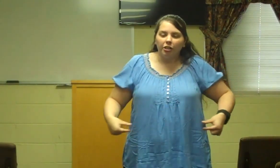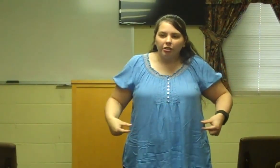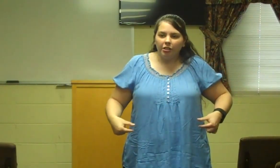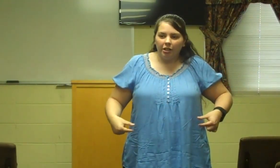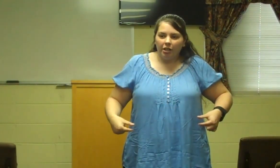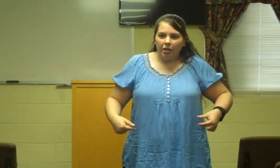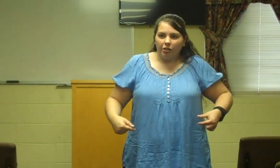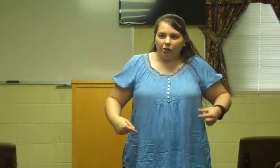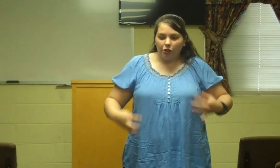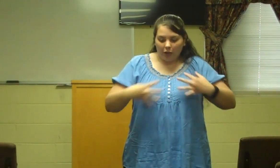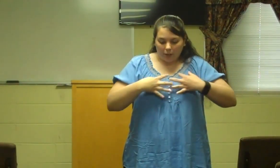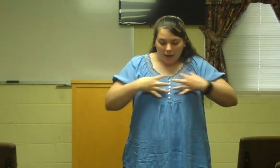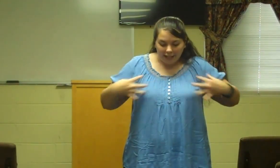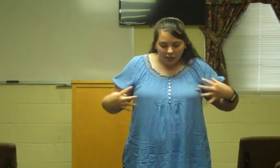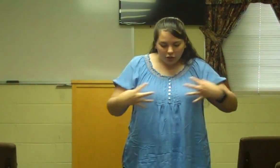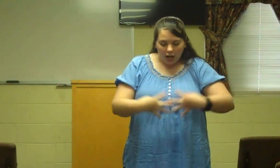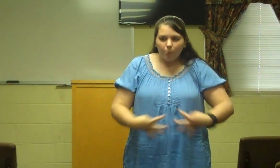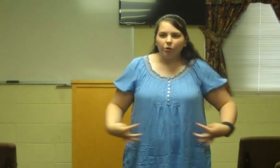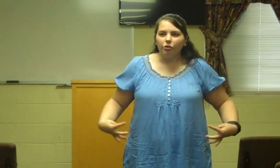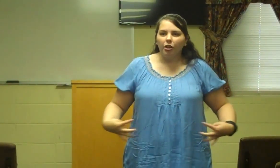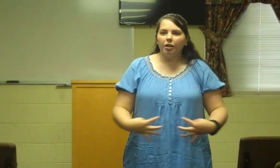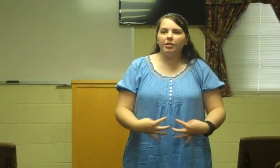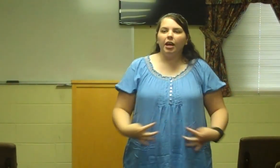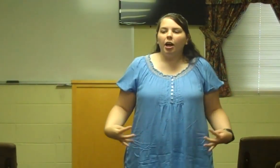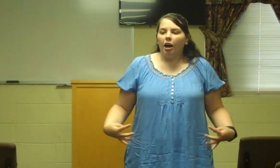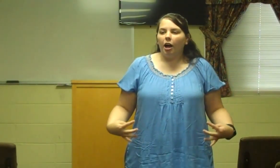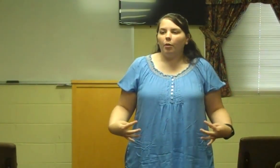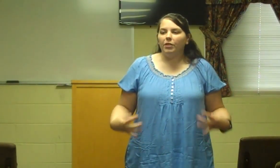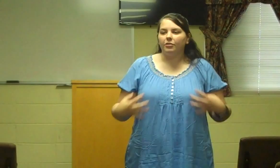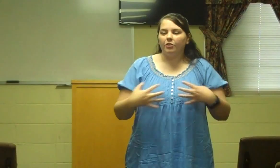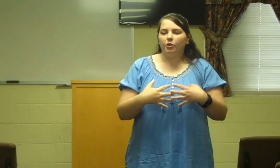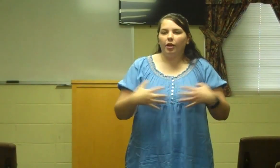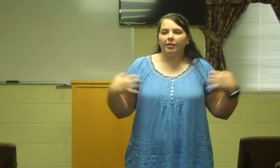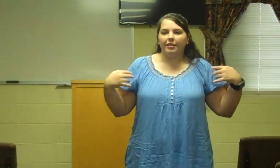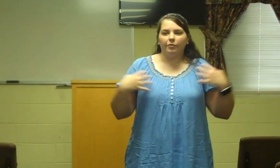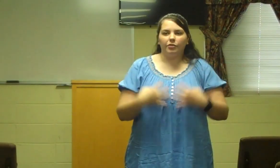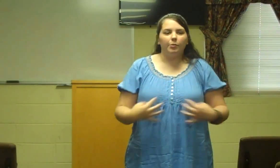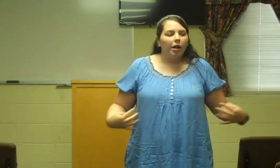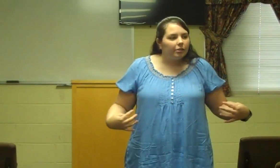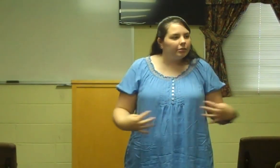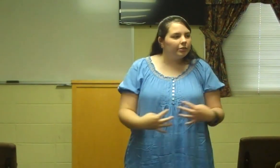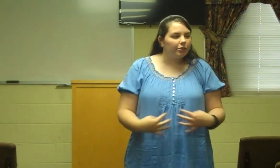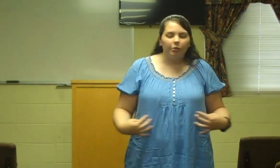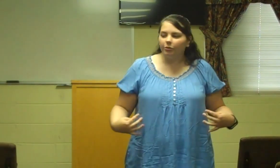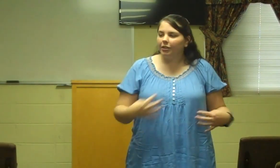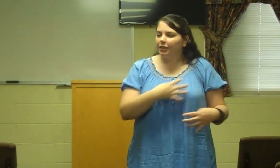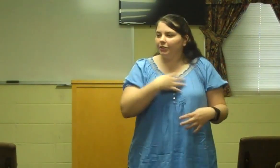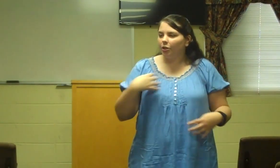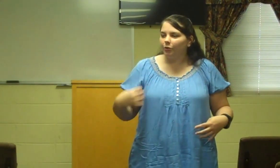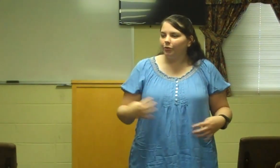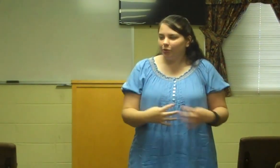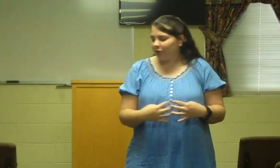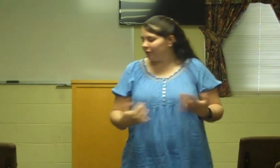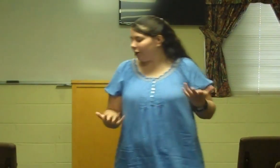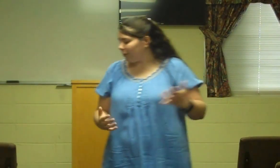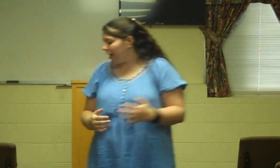shirt. You can do like many stripes on your shirt. But it's also like the sign for zebra. So if you're talking about